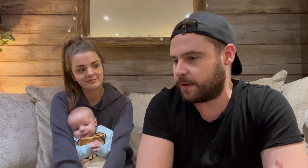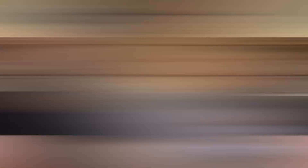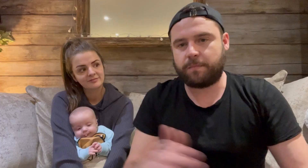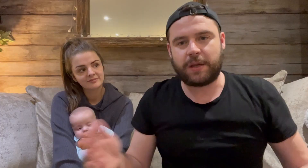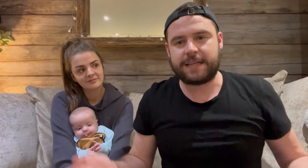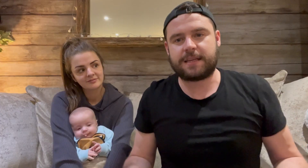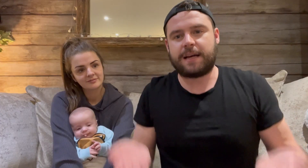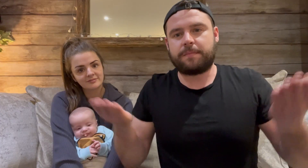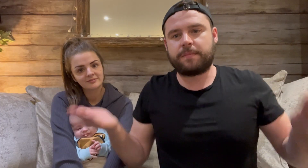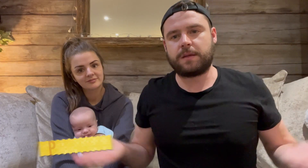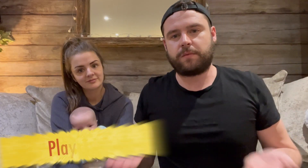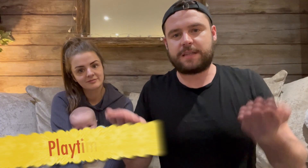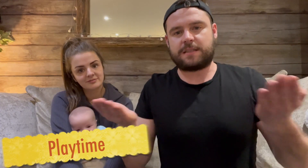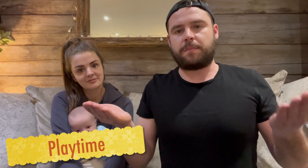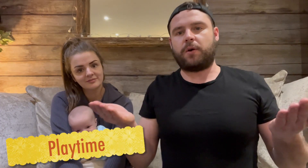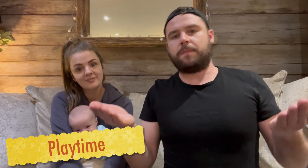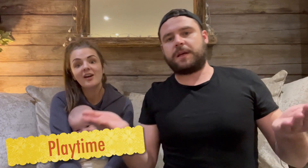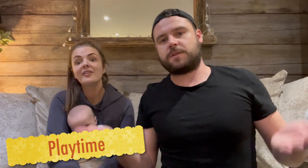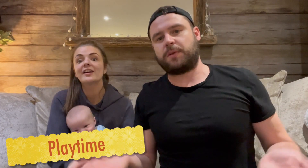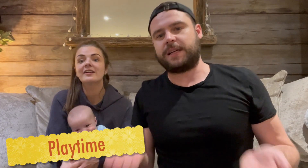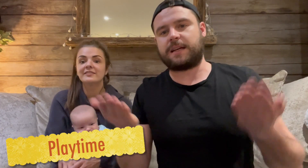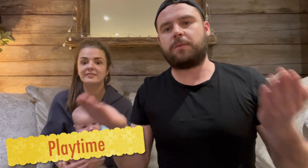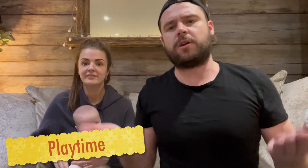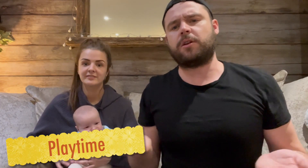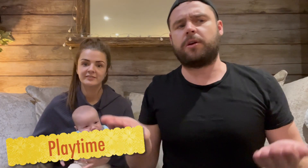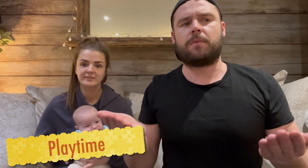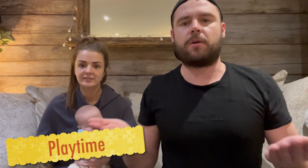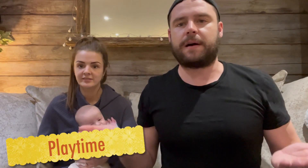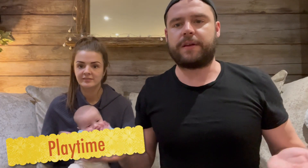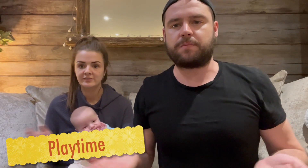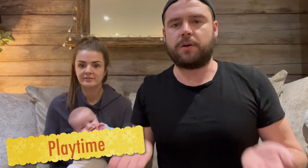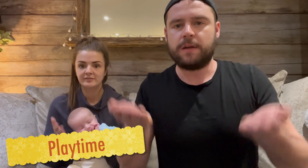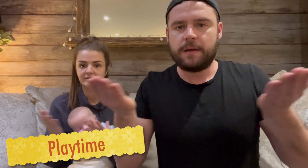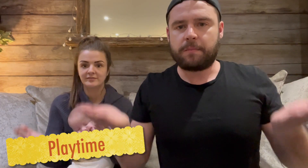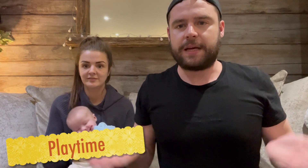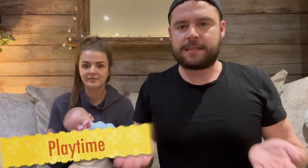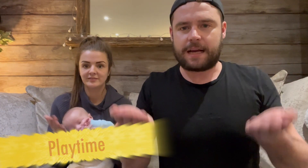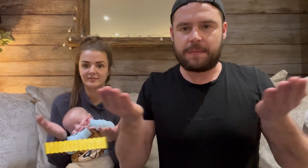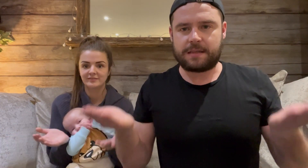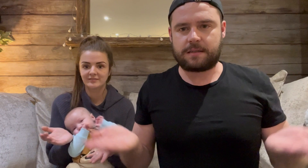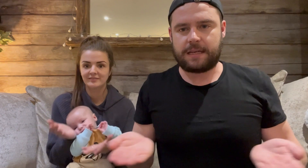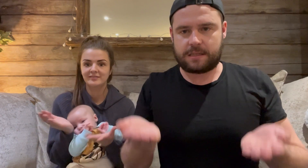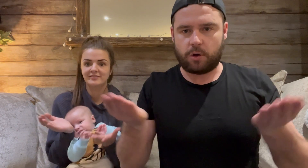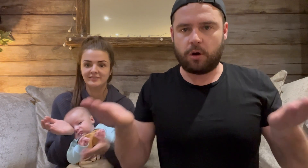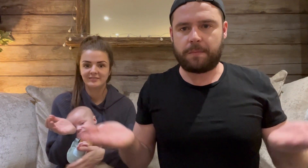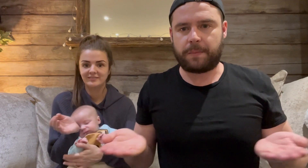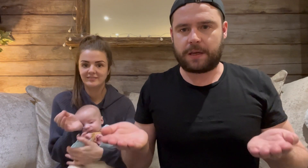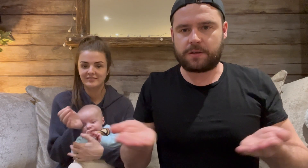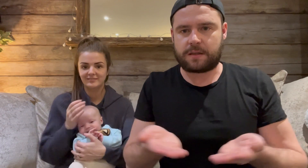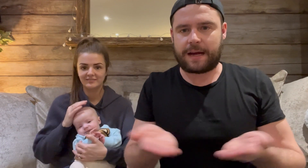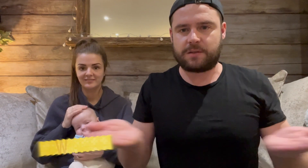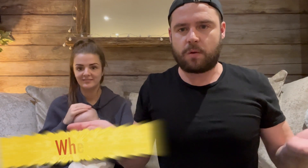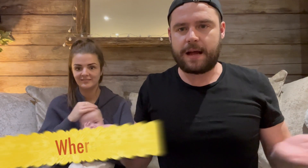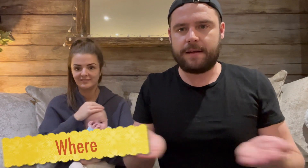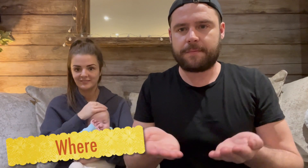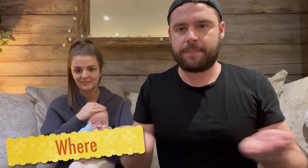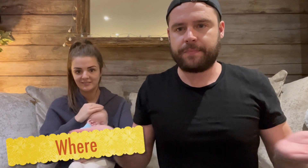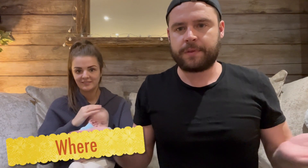And playtime, this is important because playtime, we're going to learn more about this, but playtime is up because that is where.